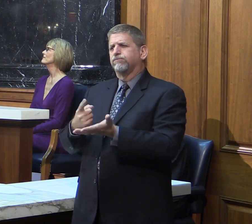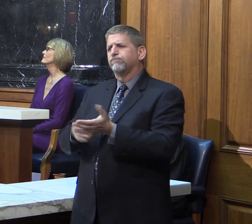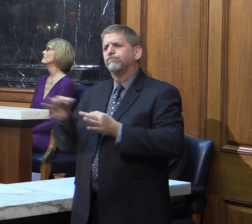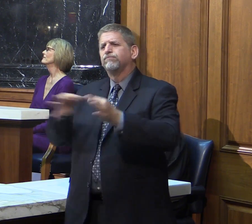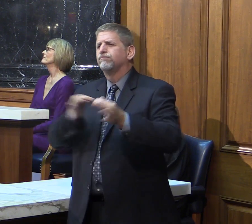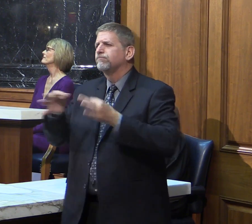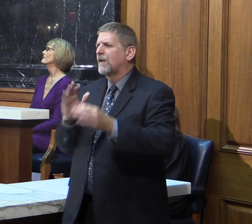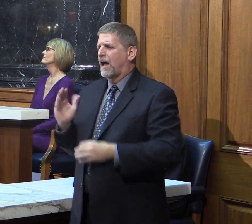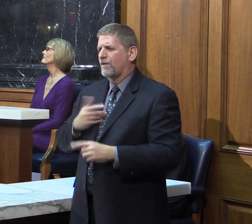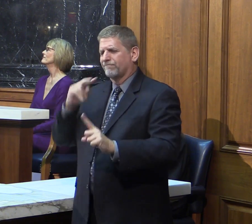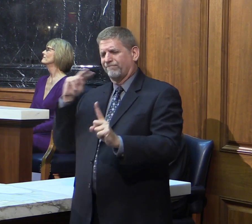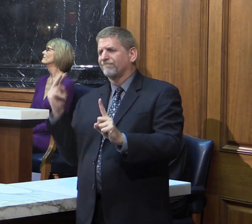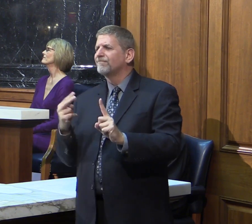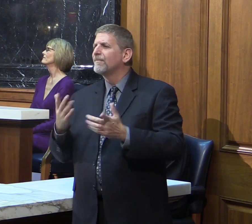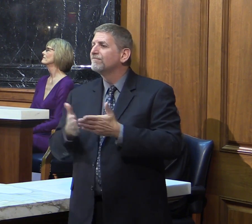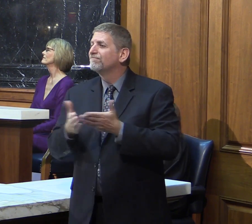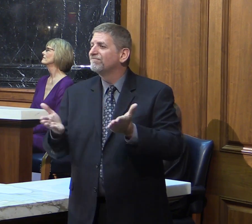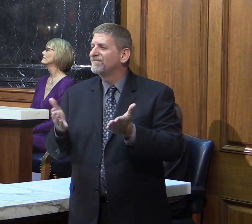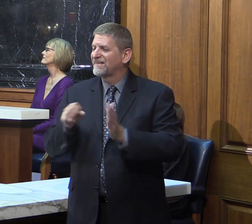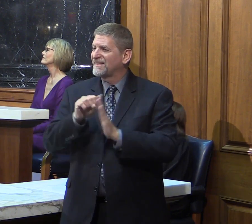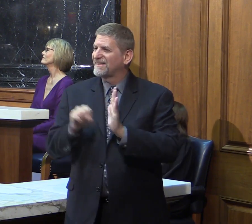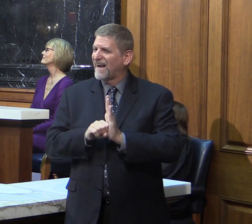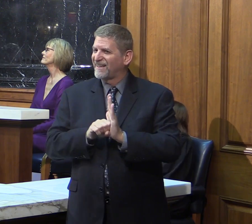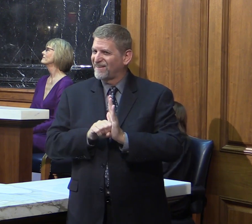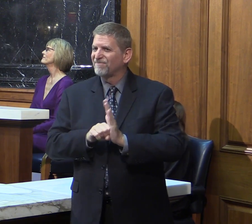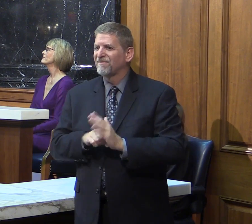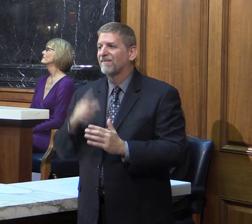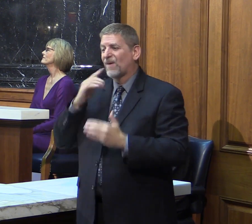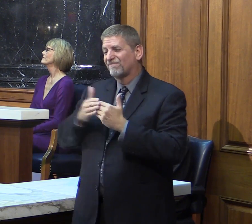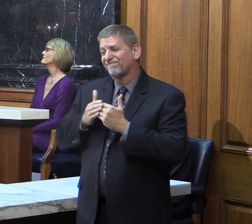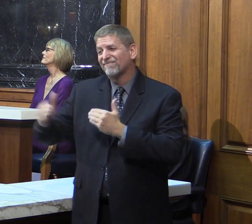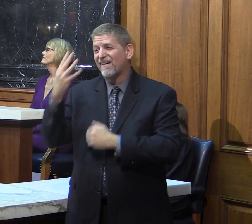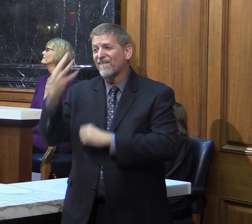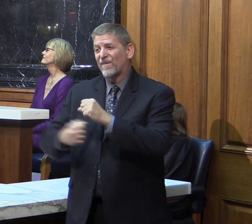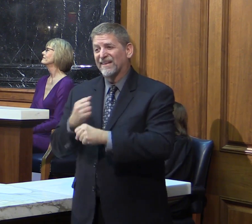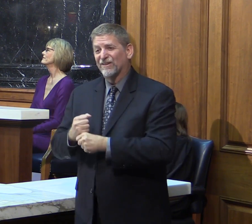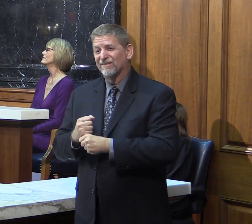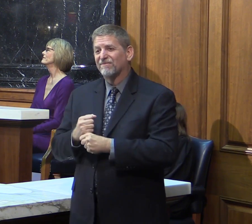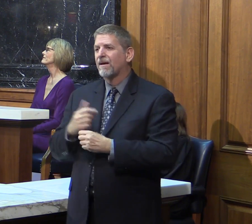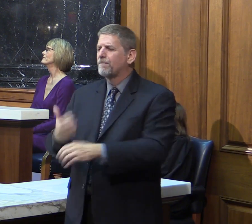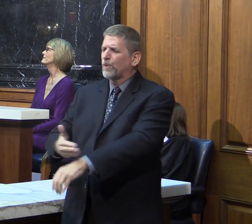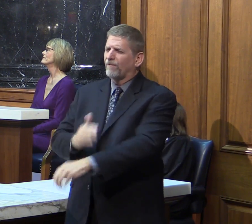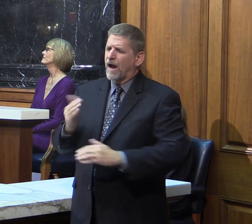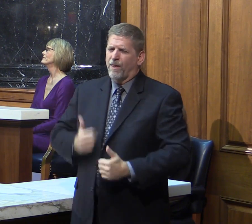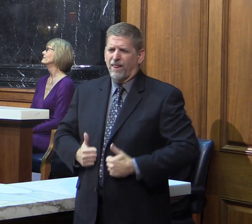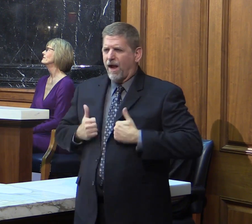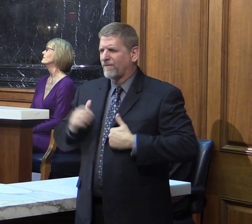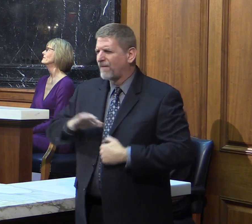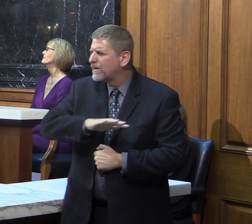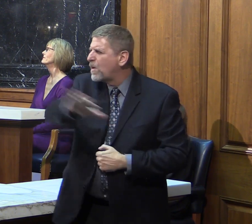the work that we will do this session to make life better for all of our citizens. While you've given